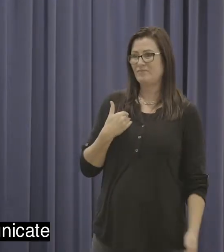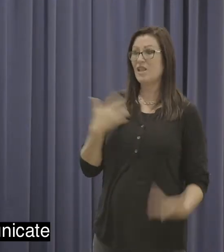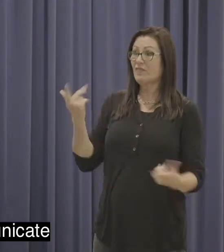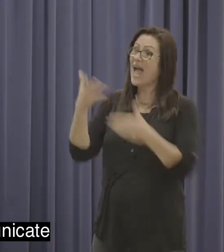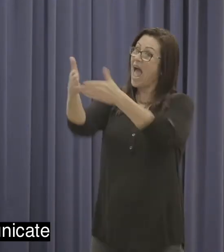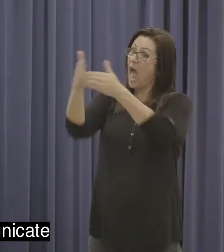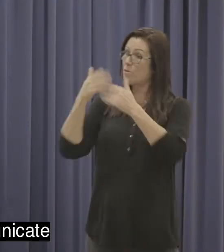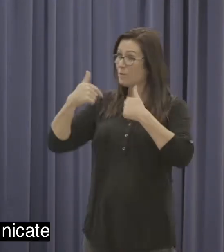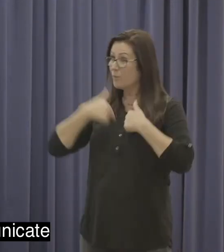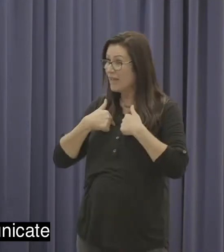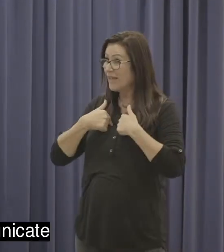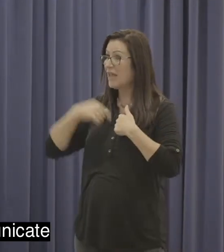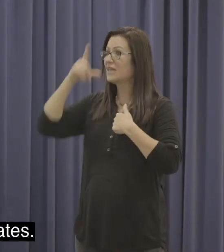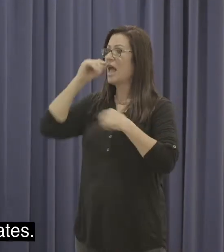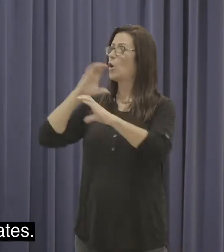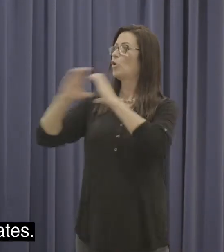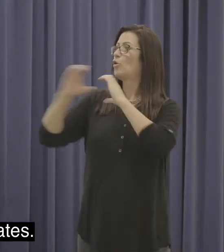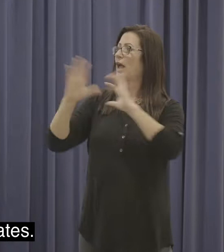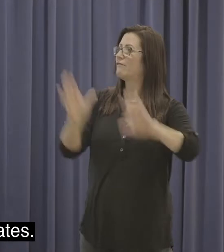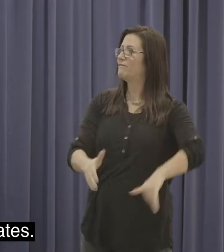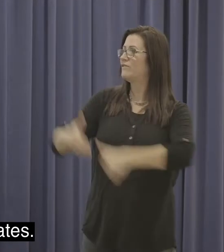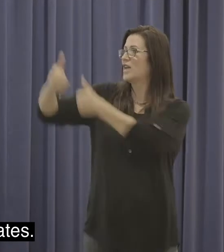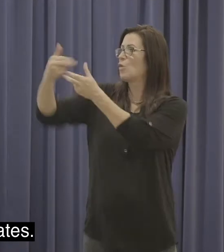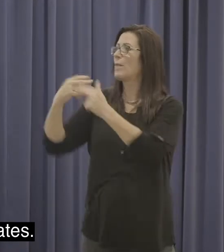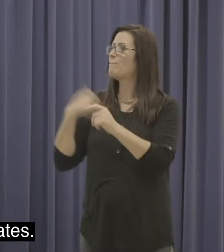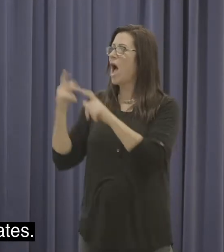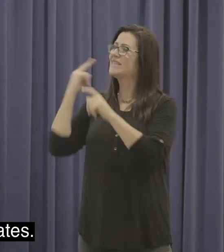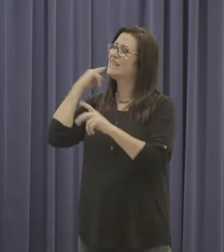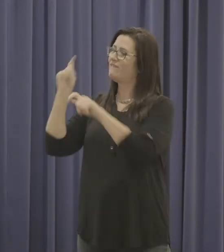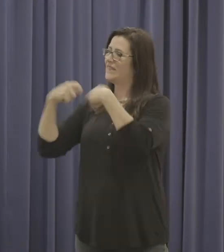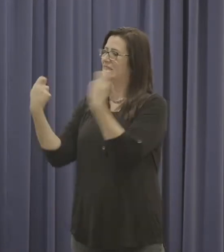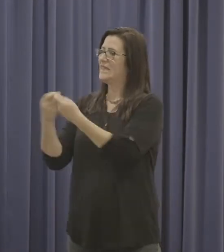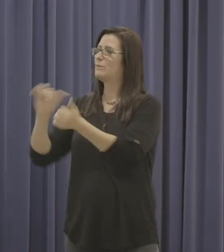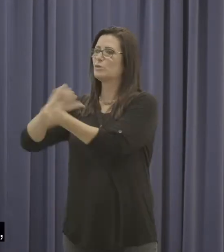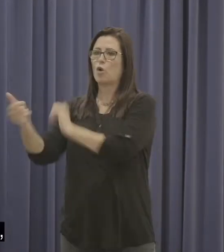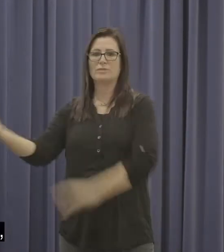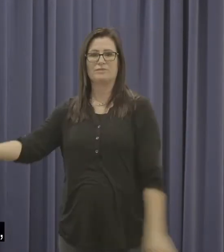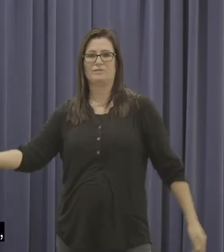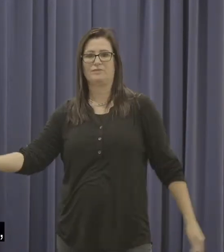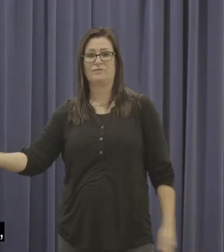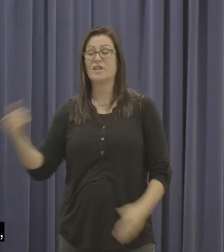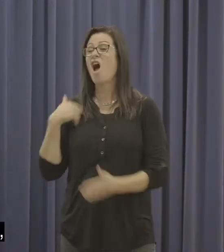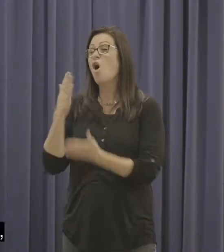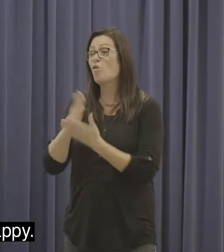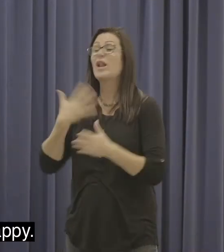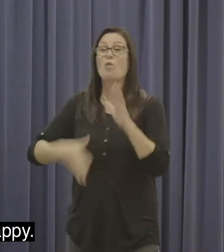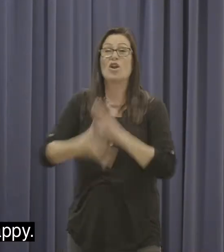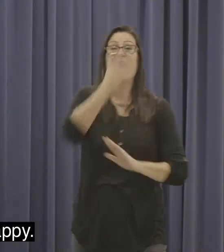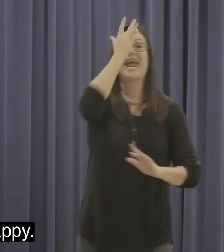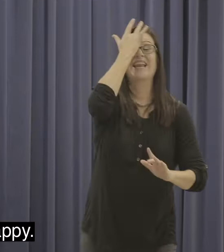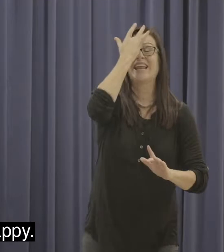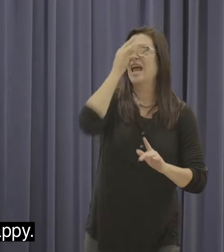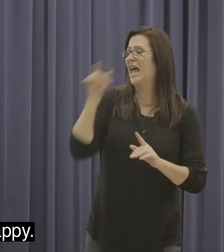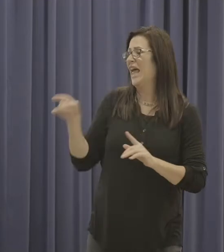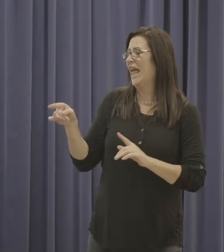helped me be able to communicate more effectively with my teammates. Yeah, I really wanted to go to India, but I don't think she would